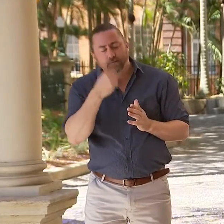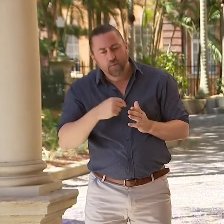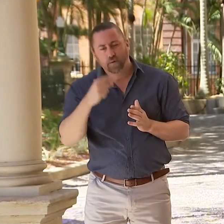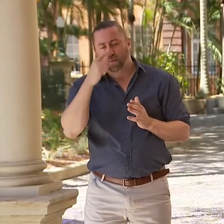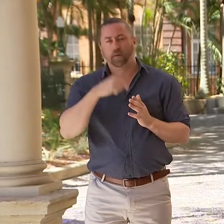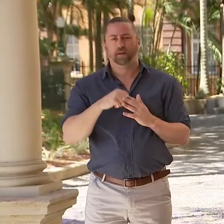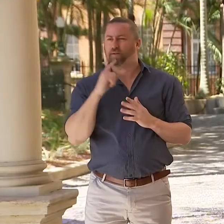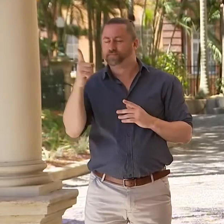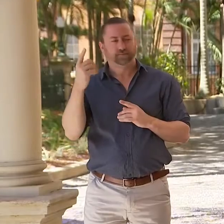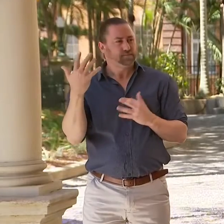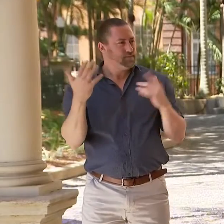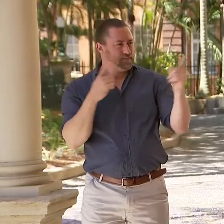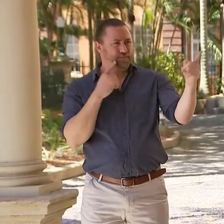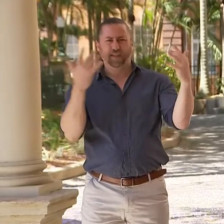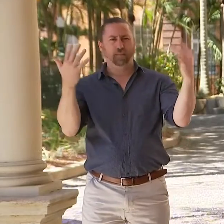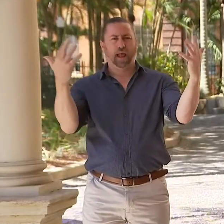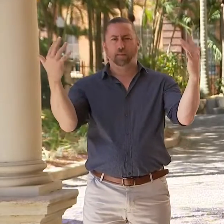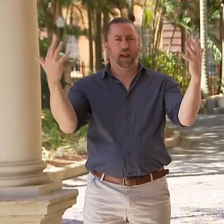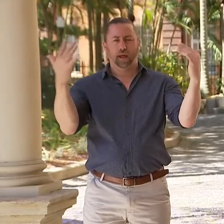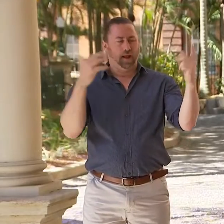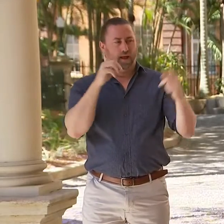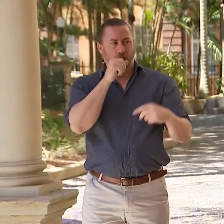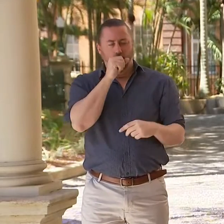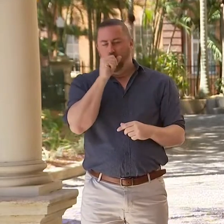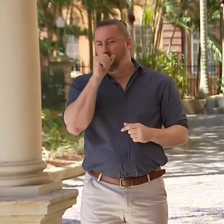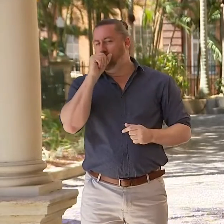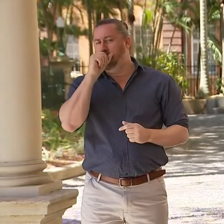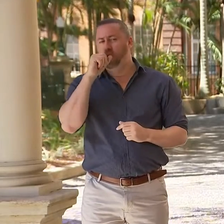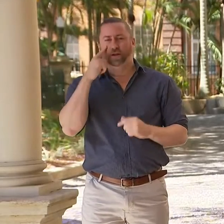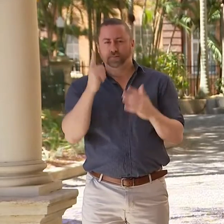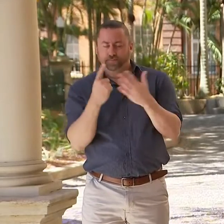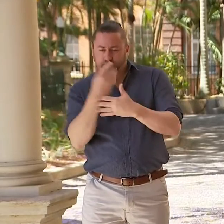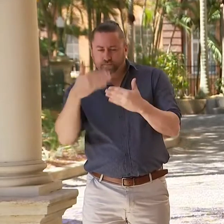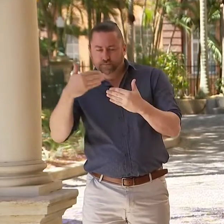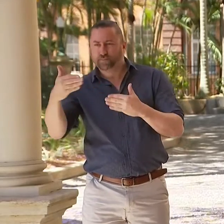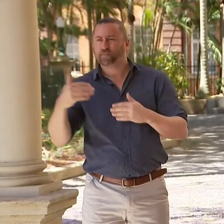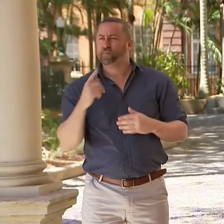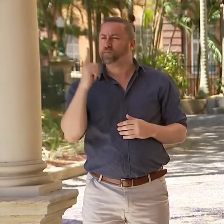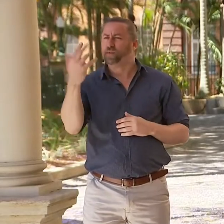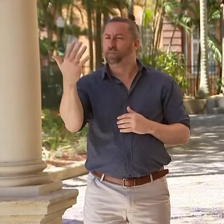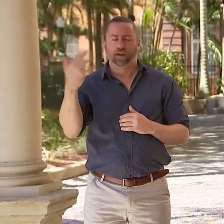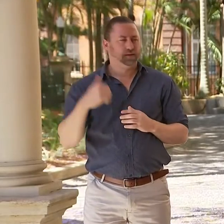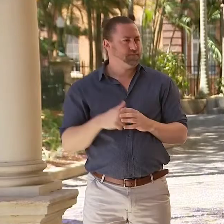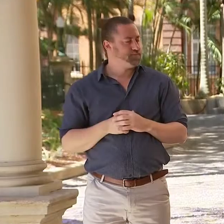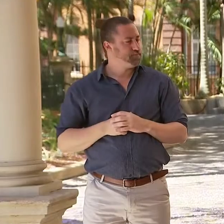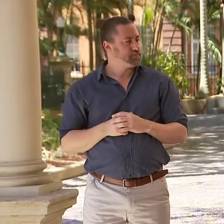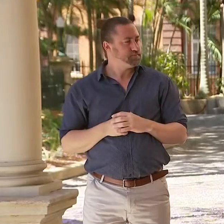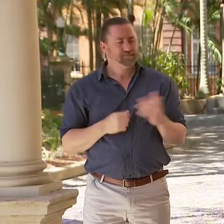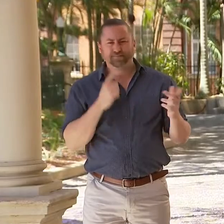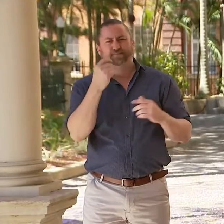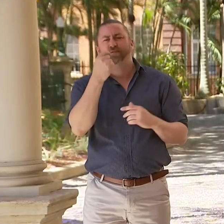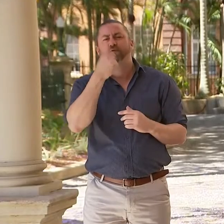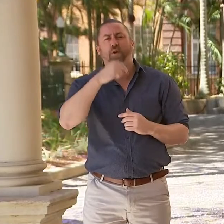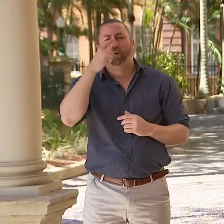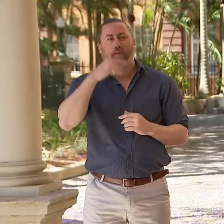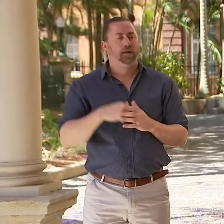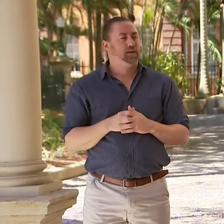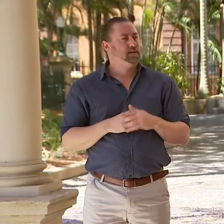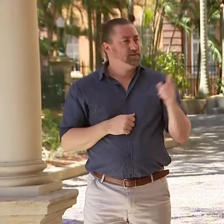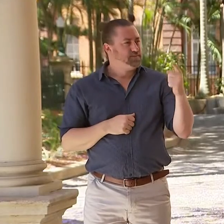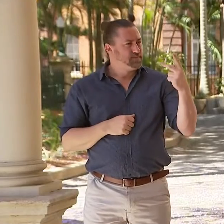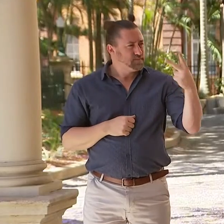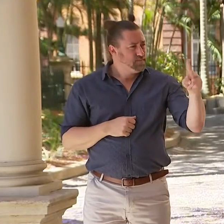number. So we're working through with those what happens going forward. What is the number? It's small. Dozens